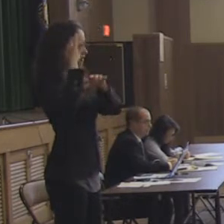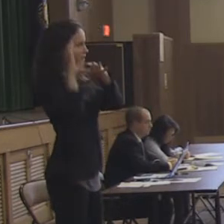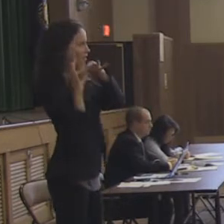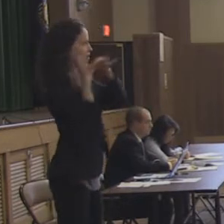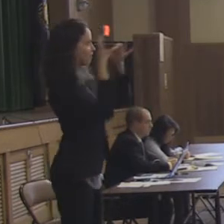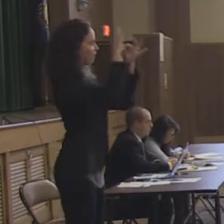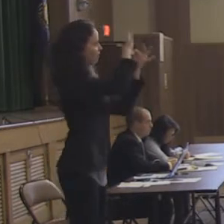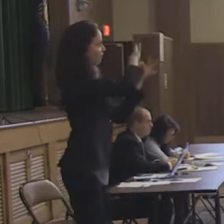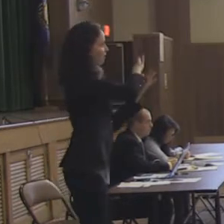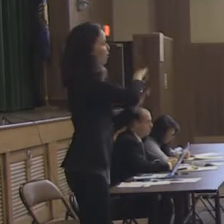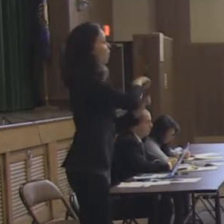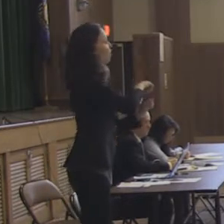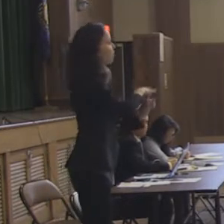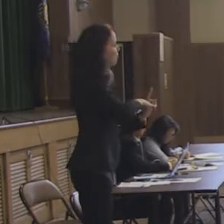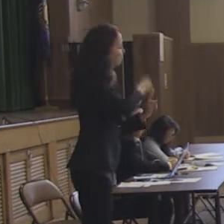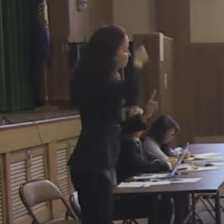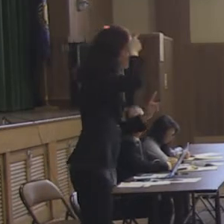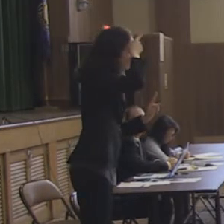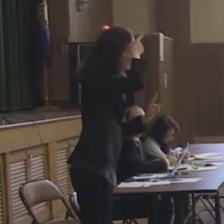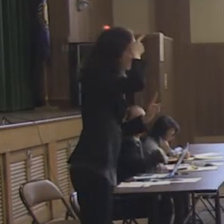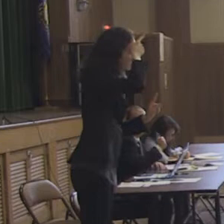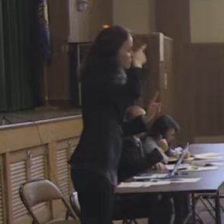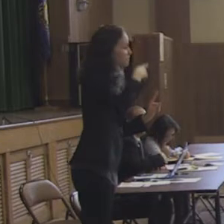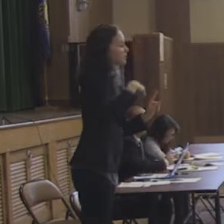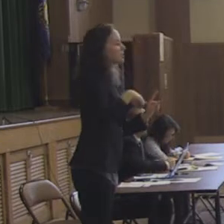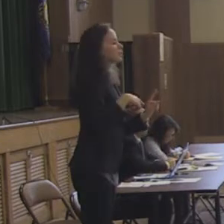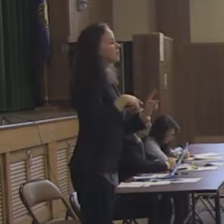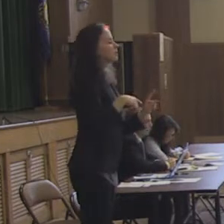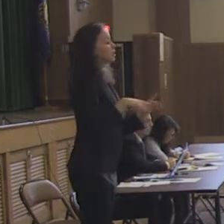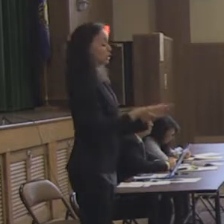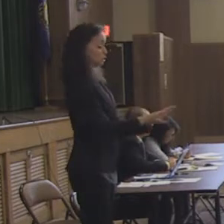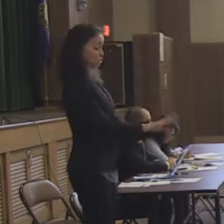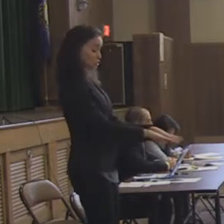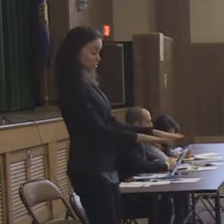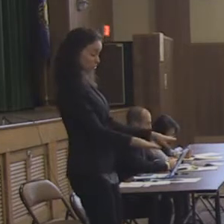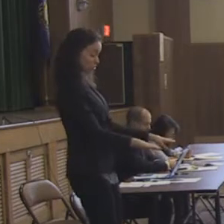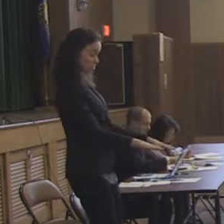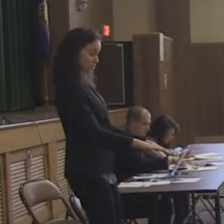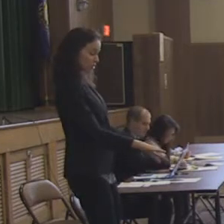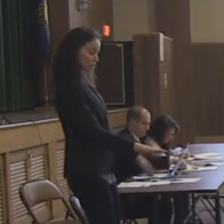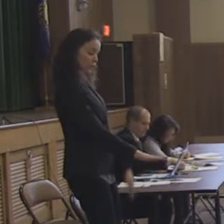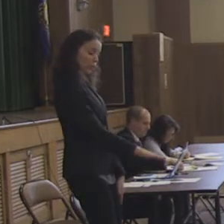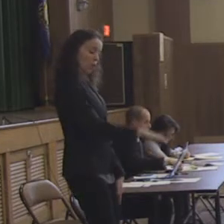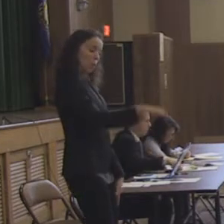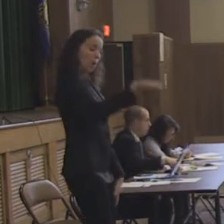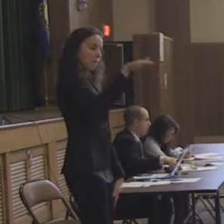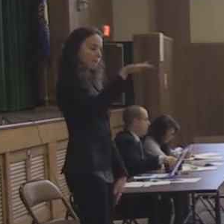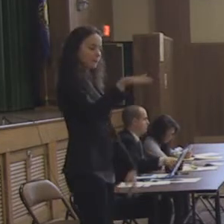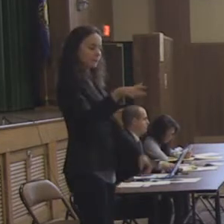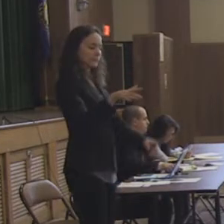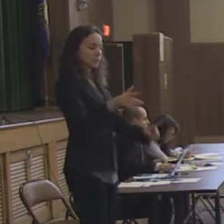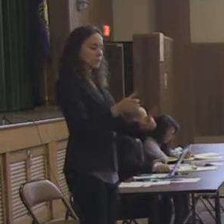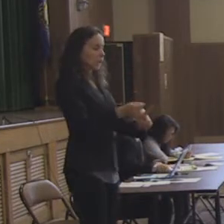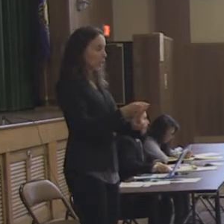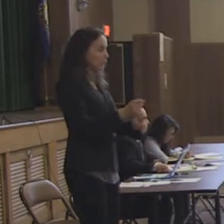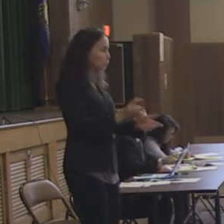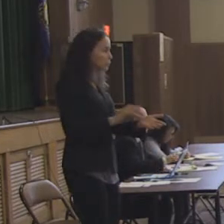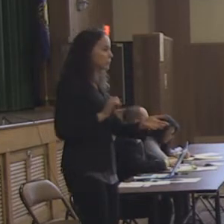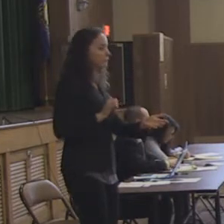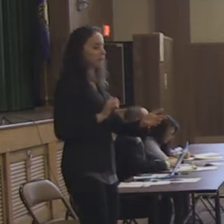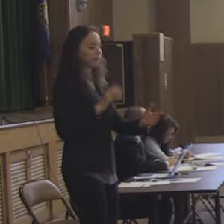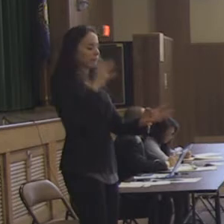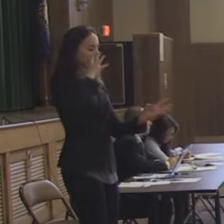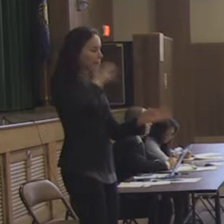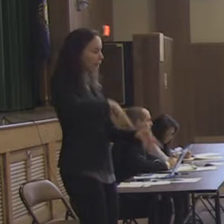so. We know that statistics say that children that grow up in an abusive, neglected, or traumatic